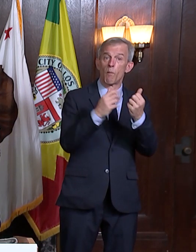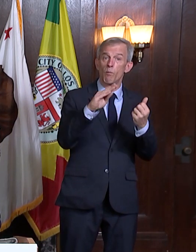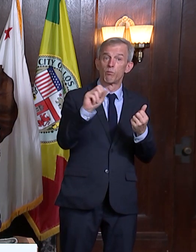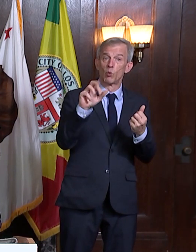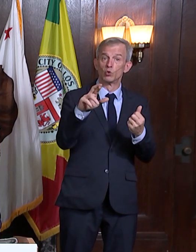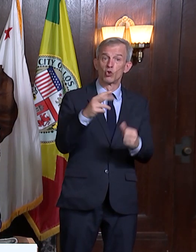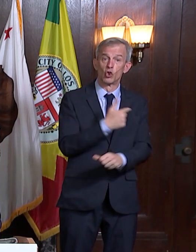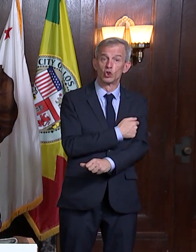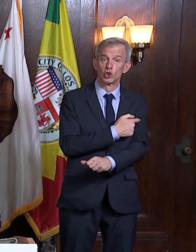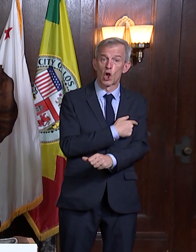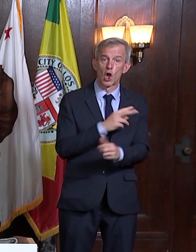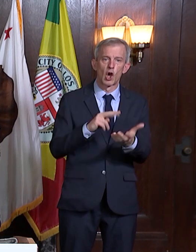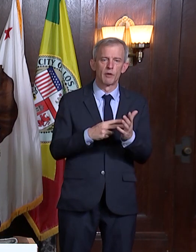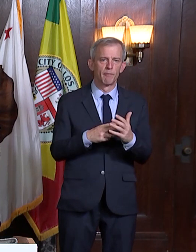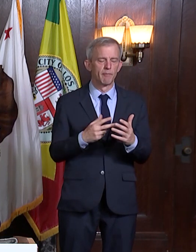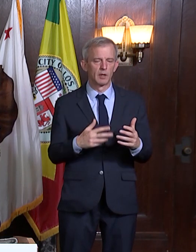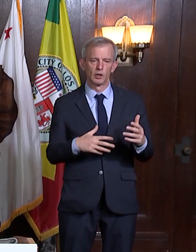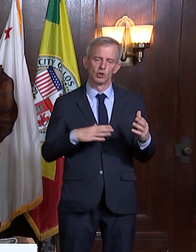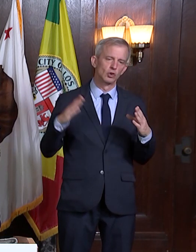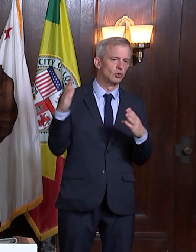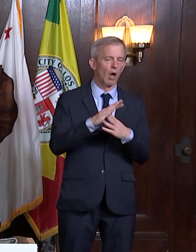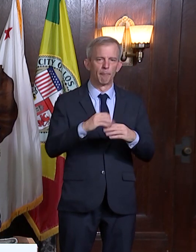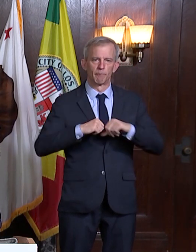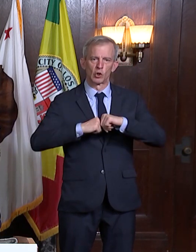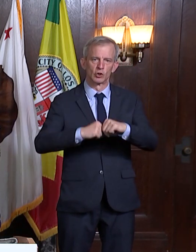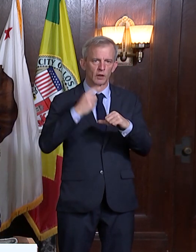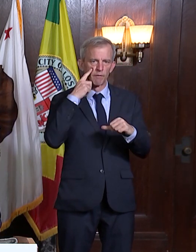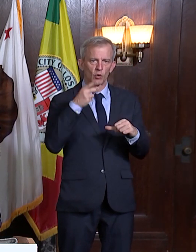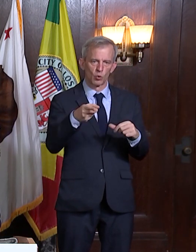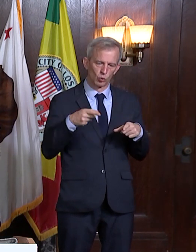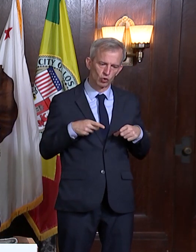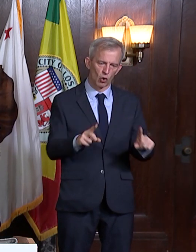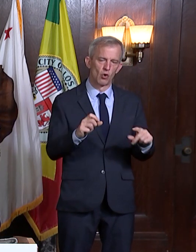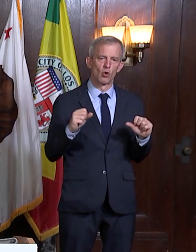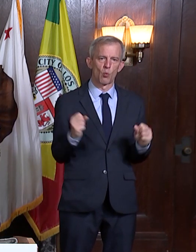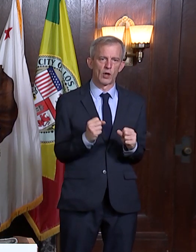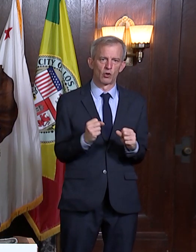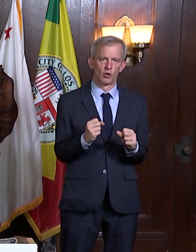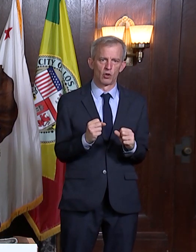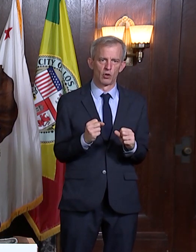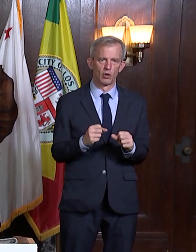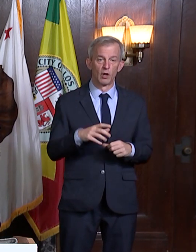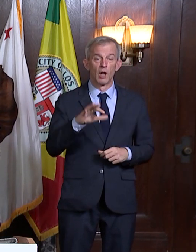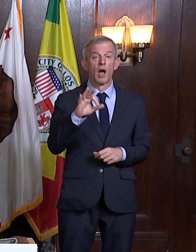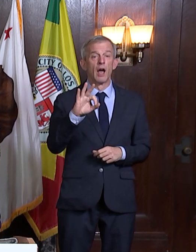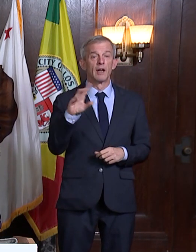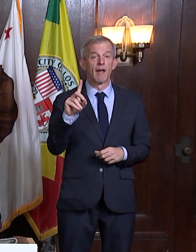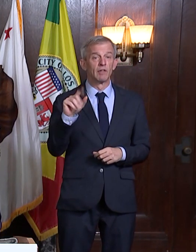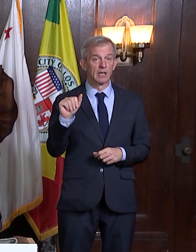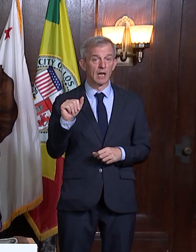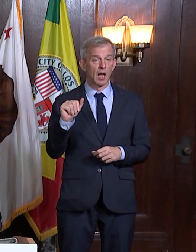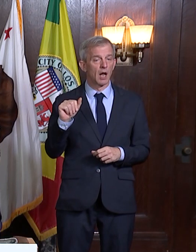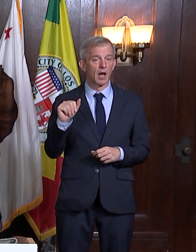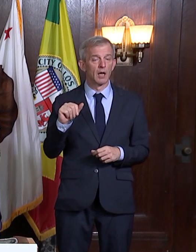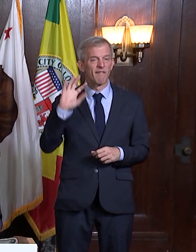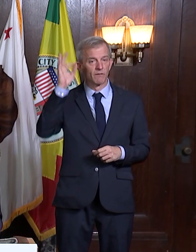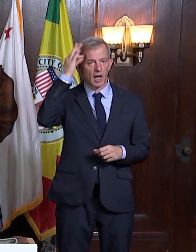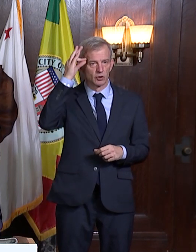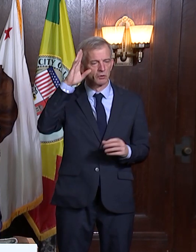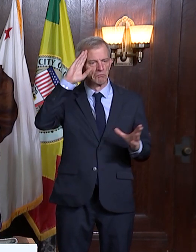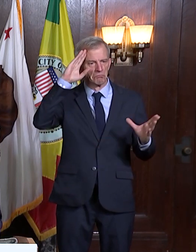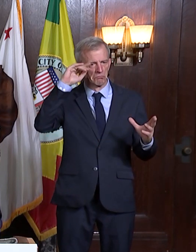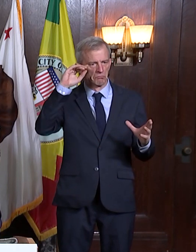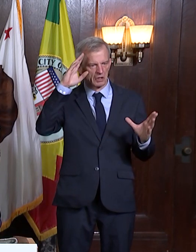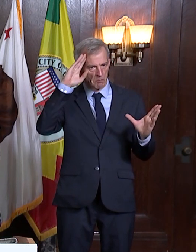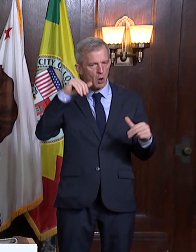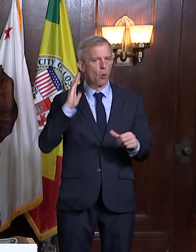your family. And the FDA is expected this week to authorize the Pfizer booster for everyone over the age of 18, and the